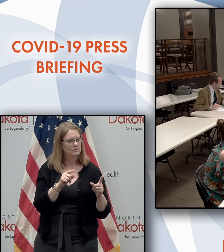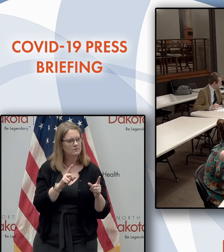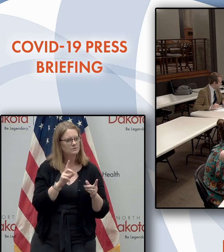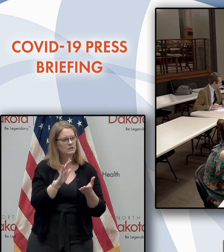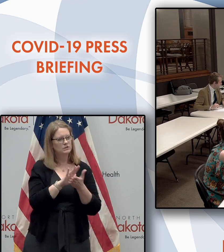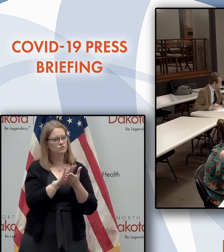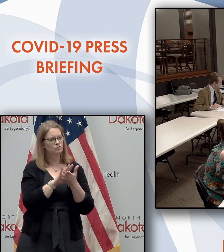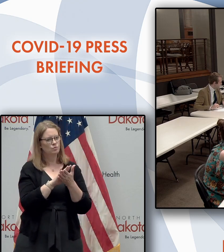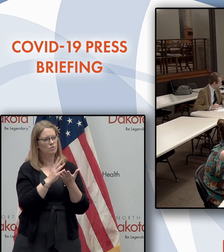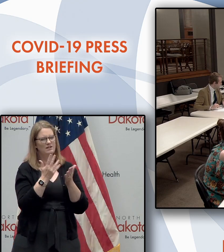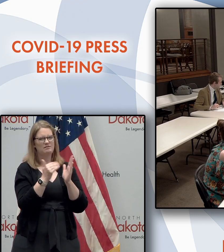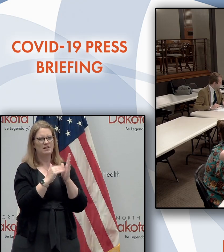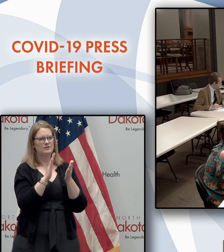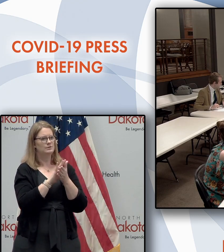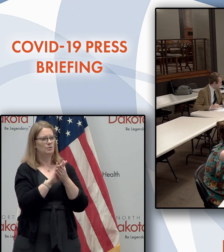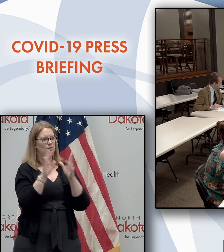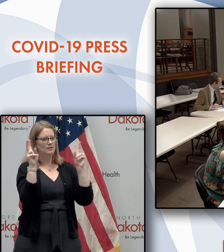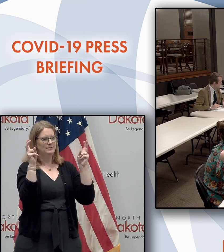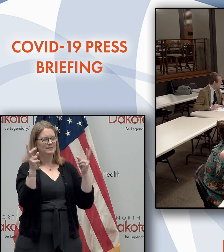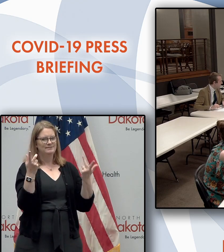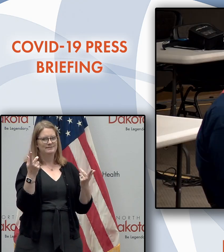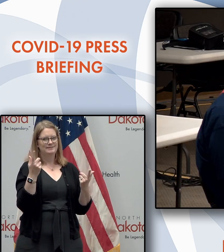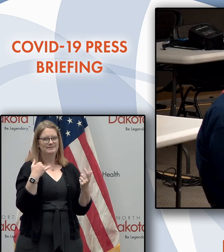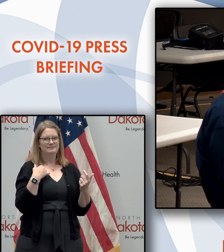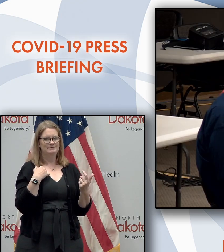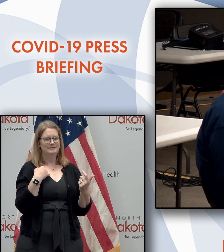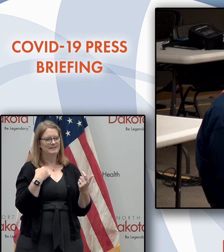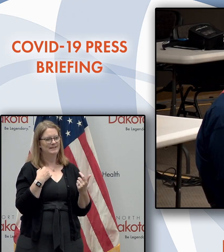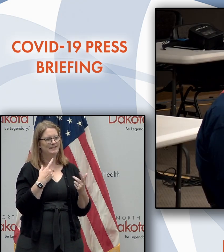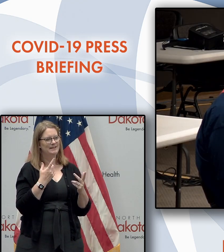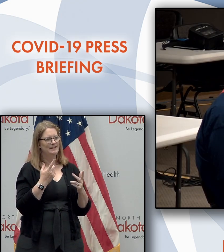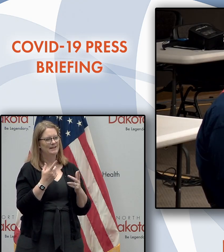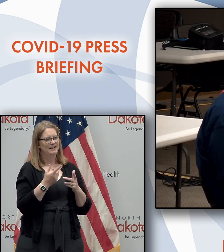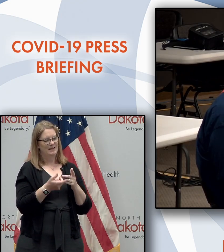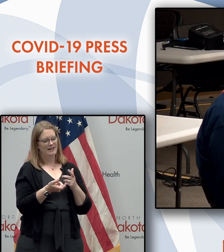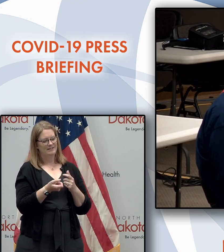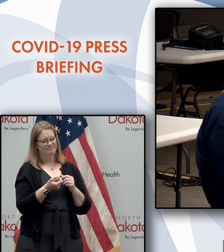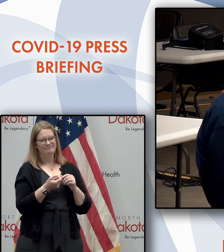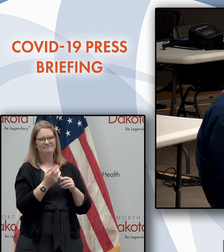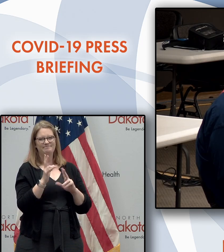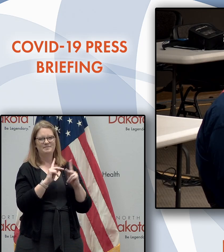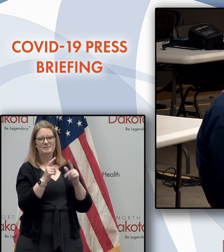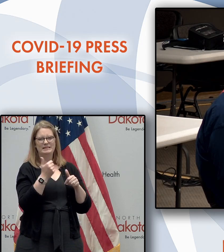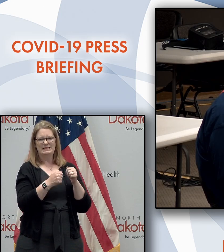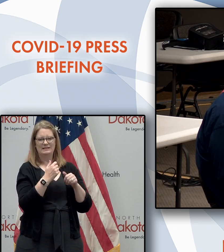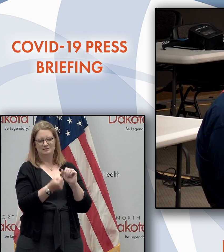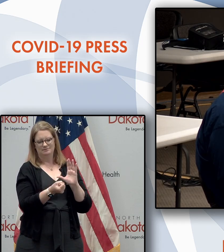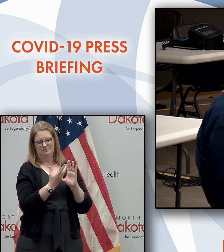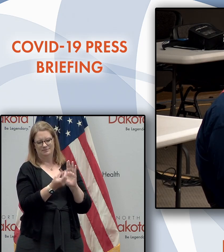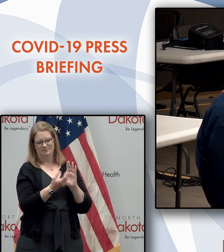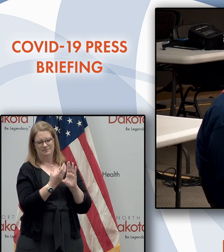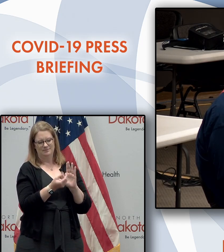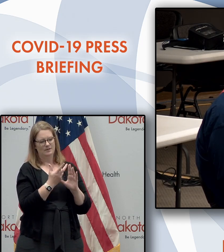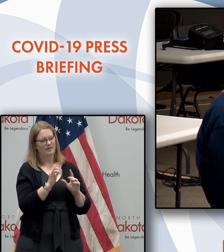schools. Sorry, I can't let that go. I keep getting texts. One of the